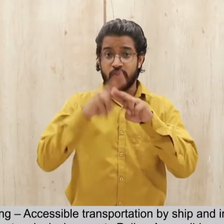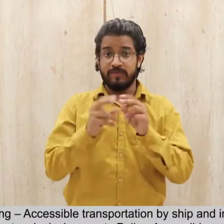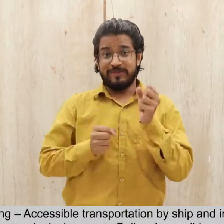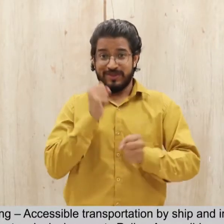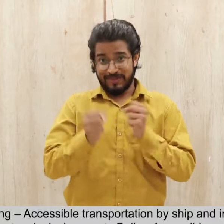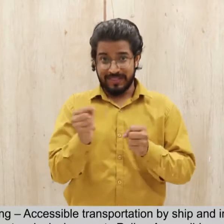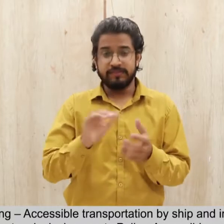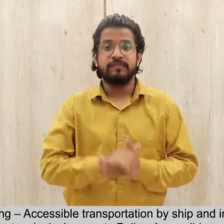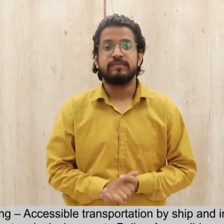Ministry of Sports.